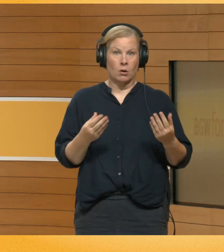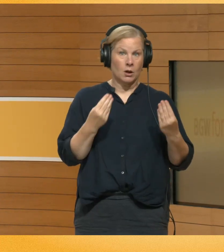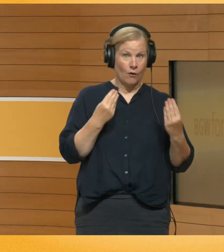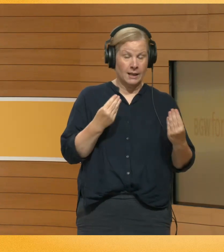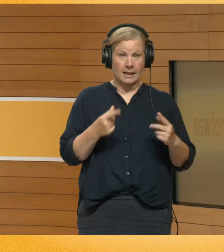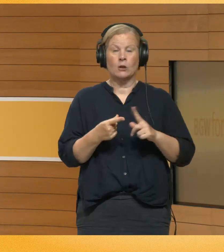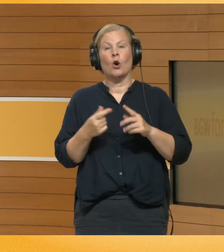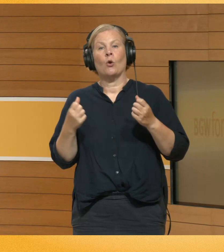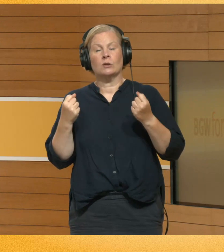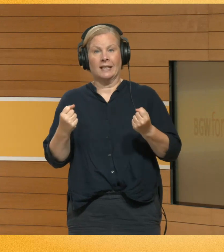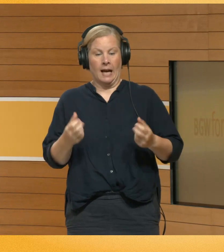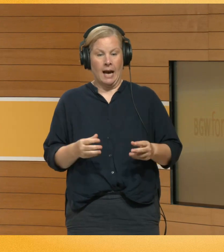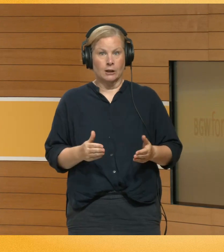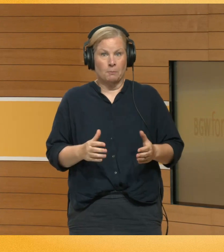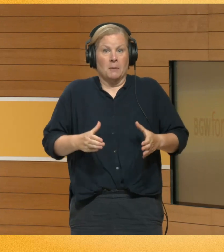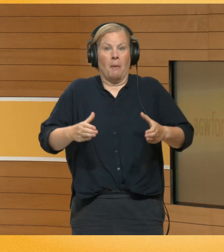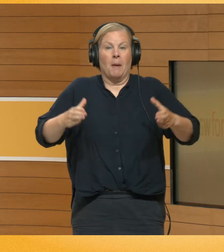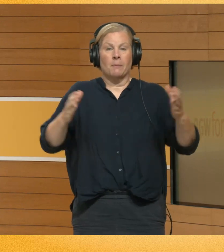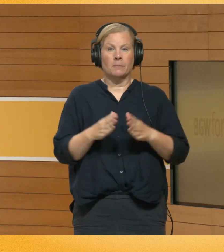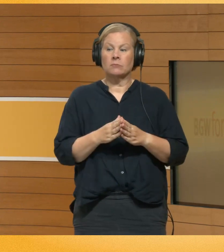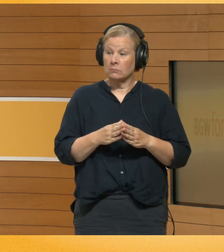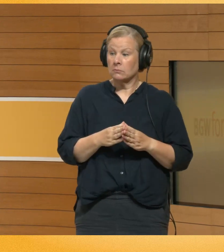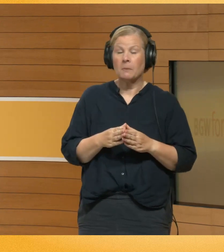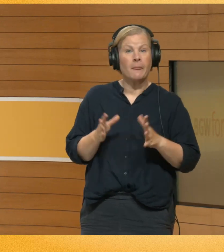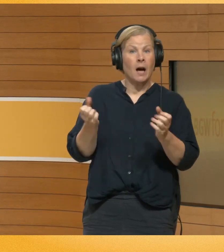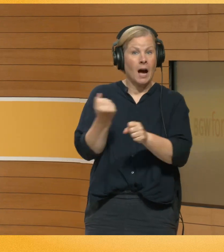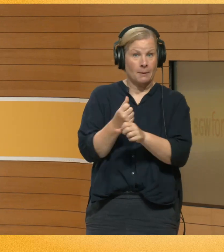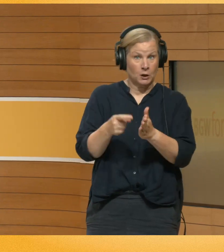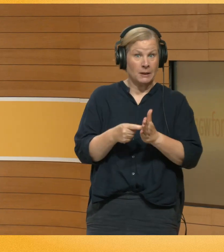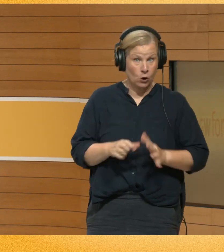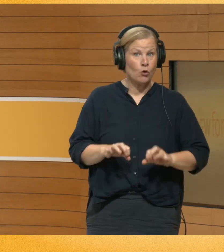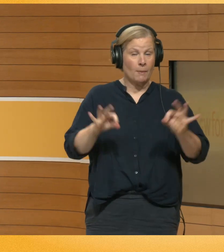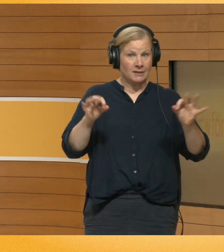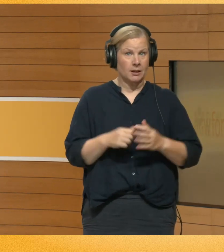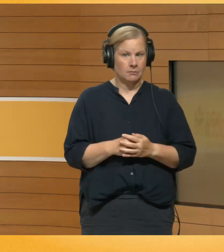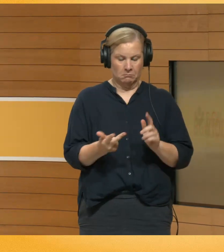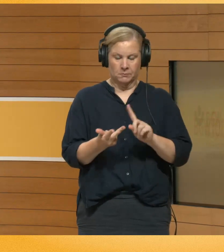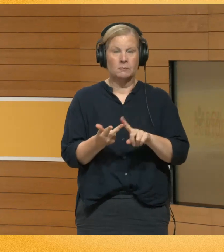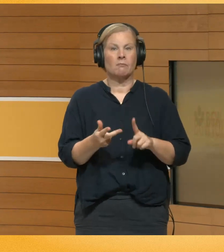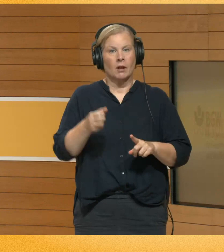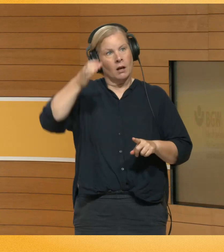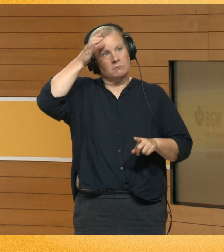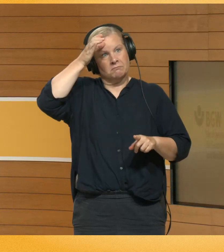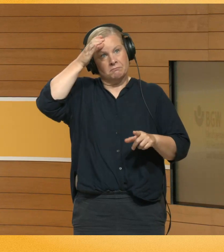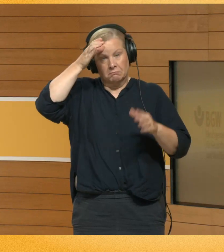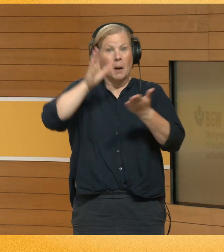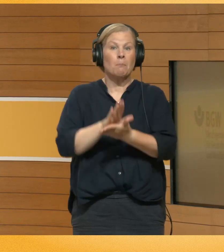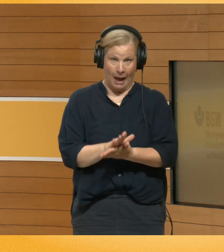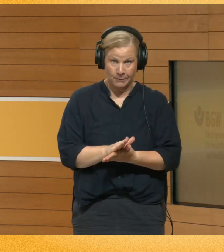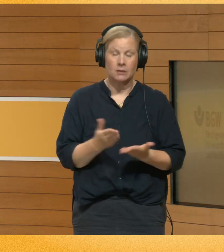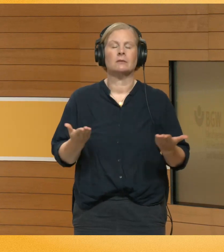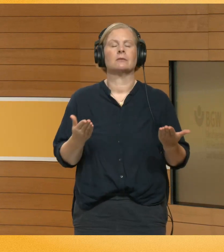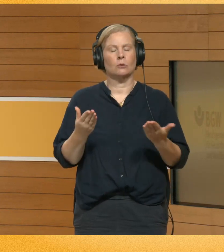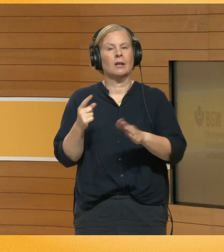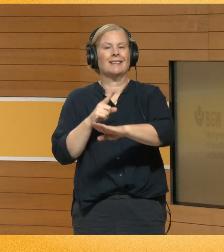This helps you increase the quality and safety. You create attractive working environments.